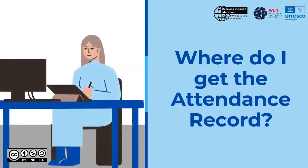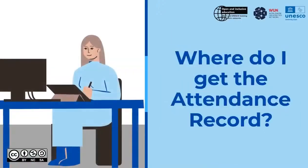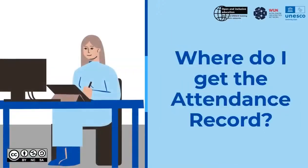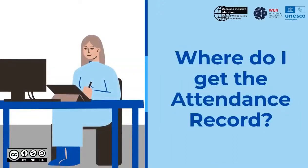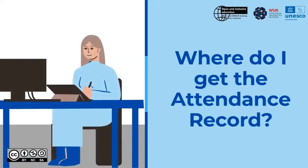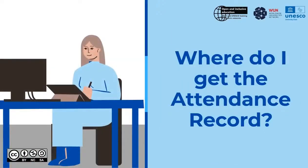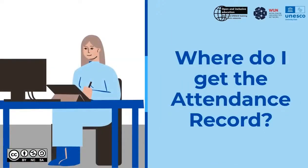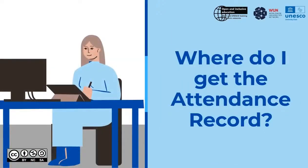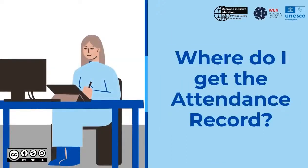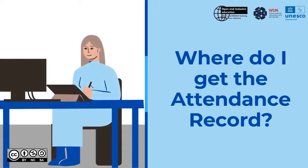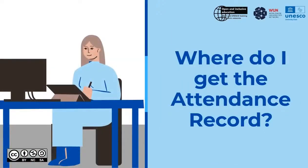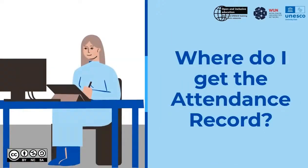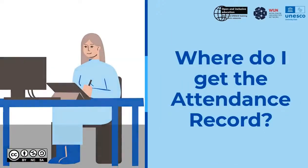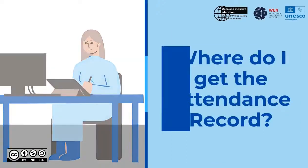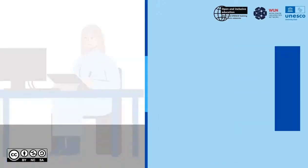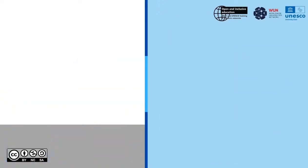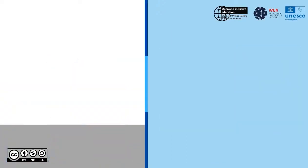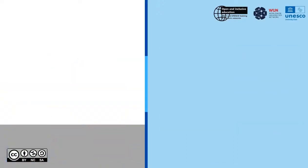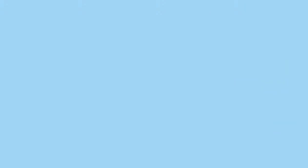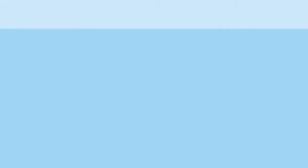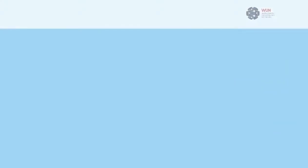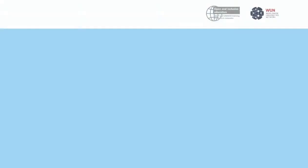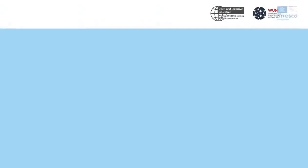Where do I get the attendance record?